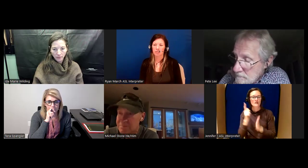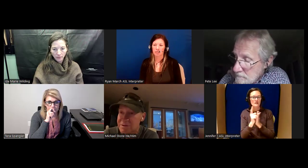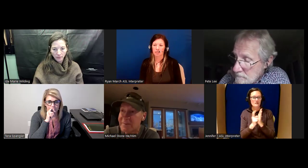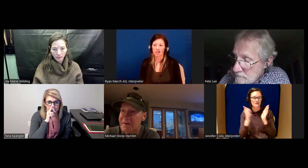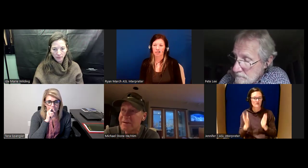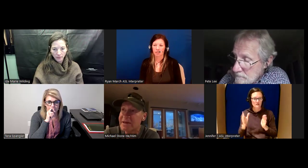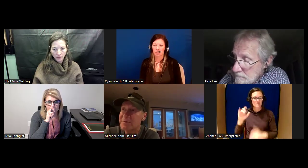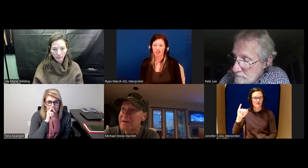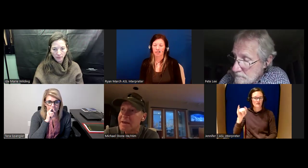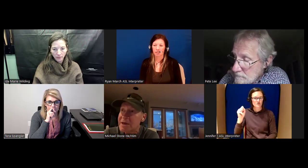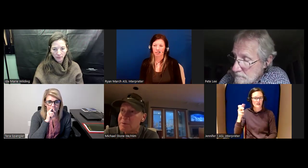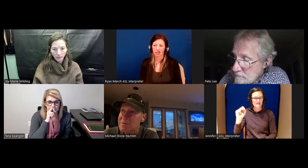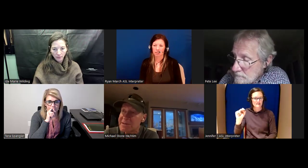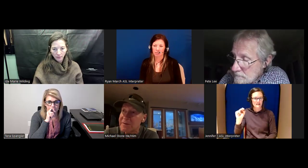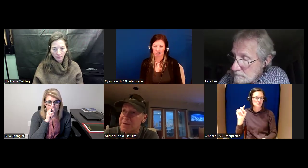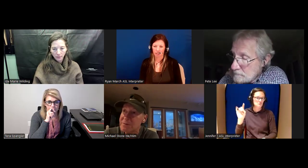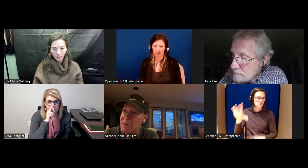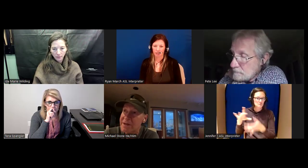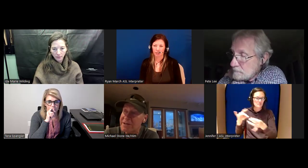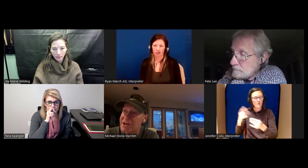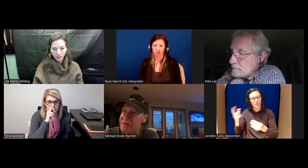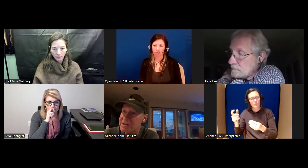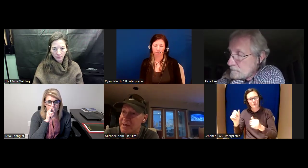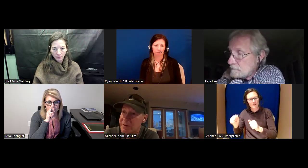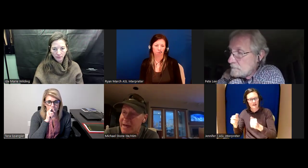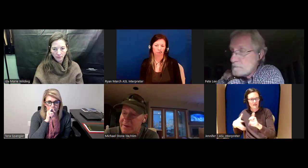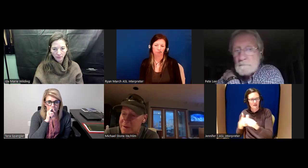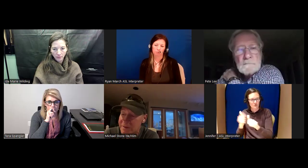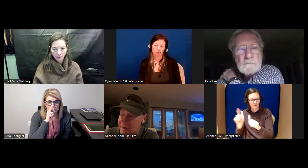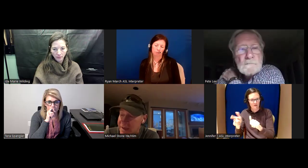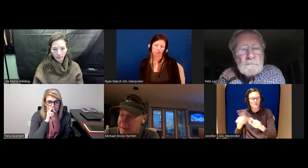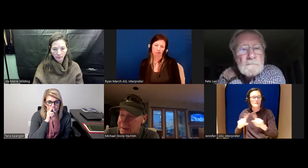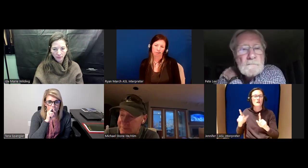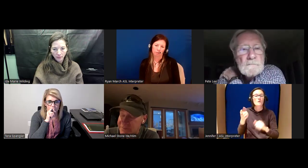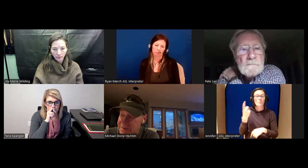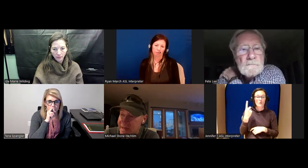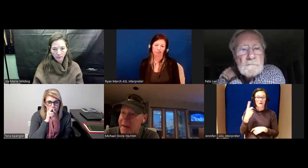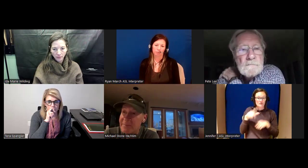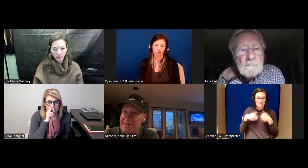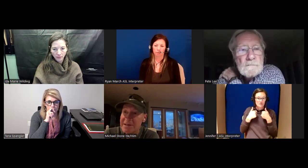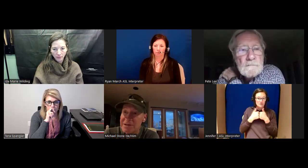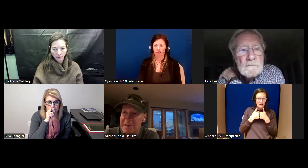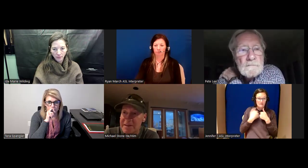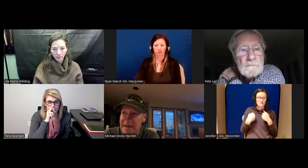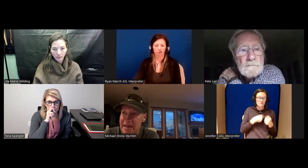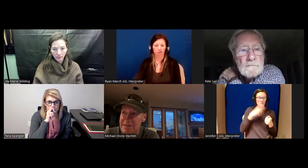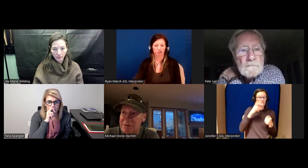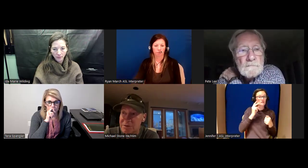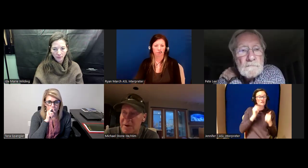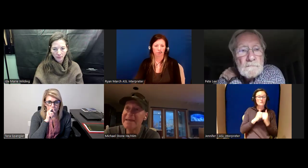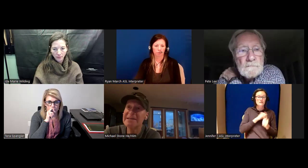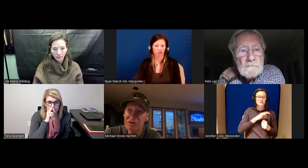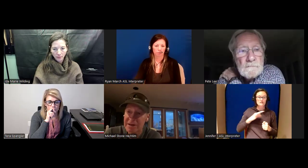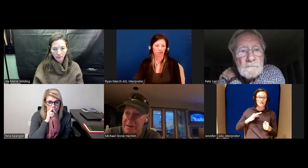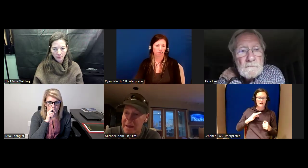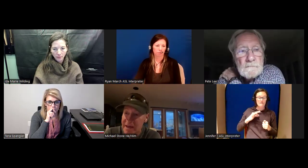can chat about that later, but was specific to one of the challenges that we're having with staff compensation being tied to